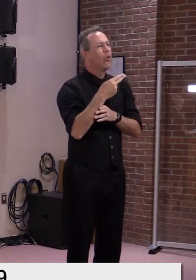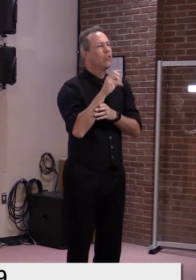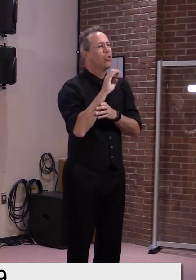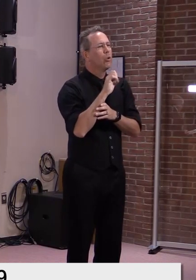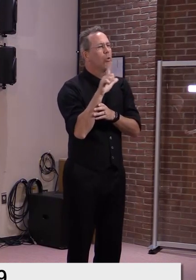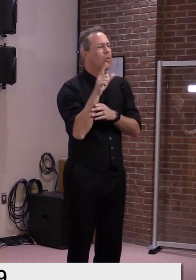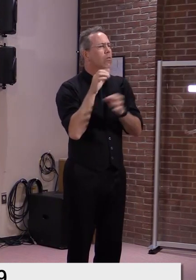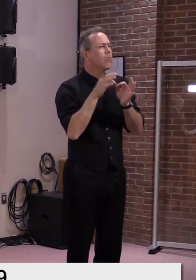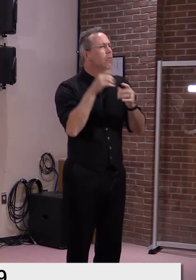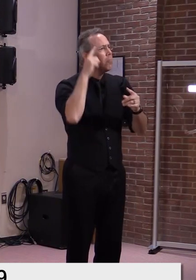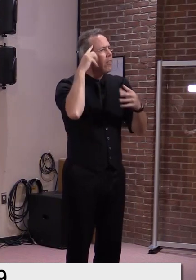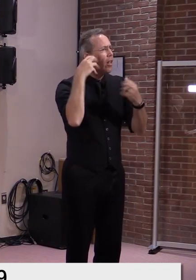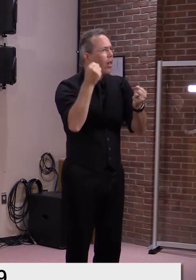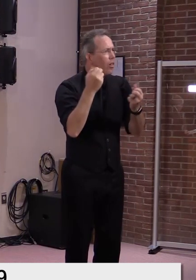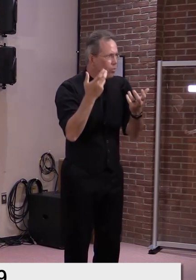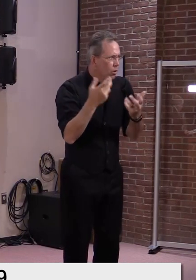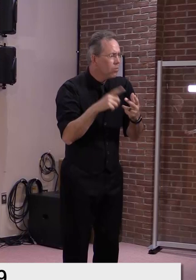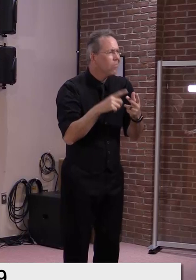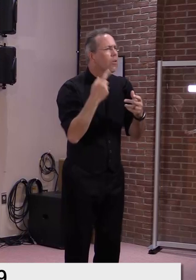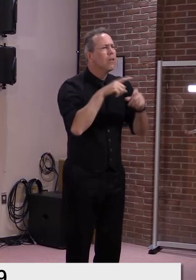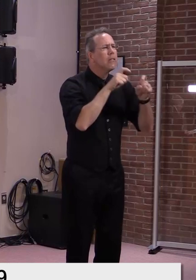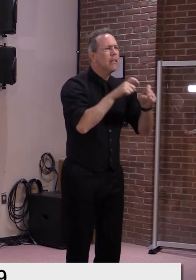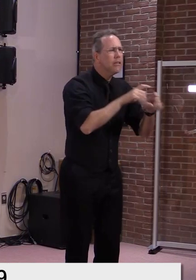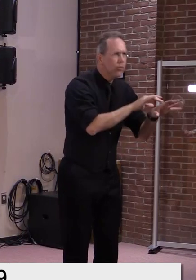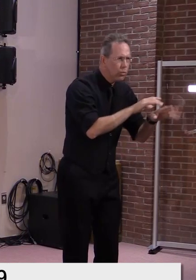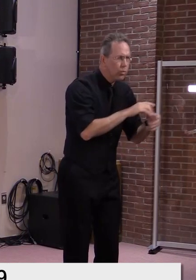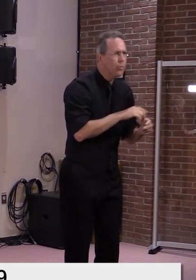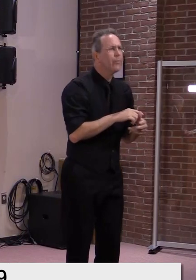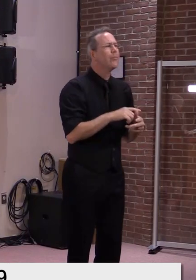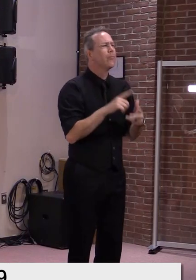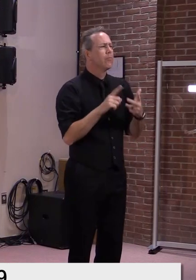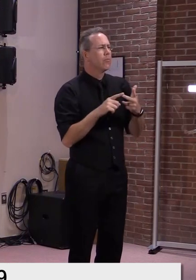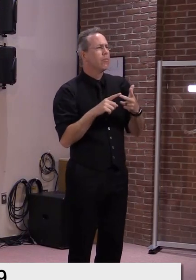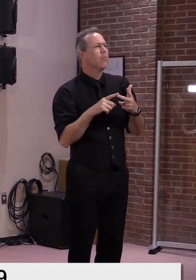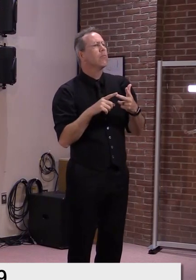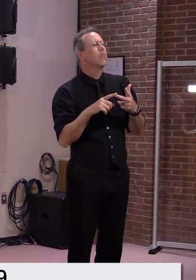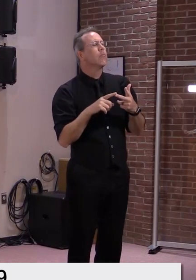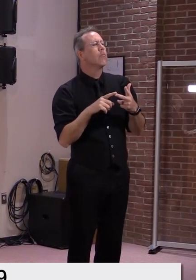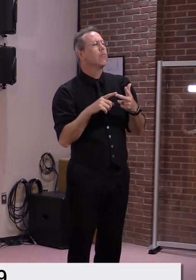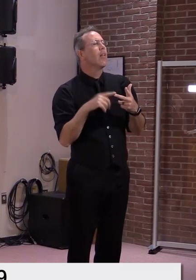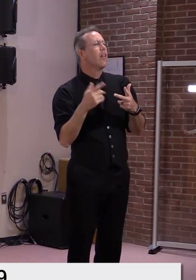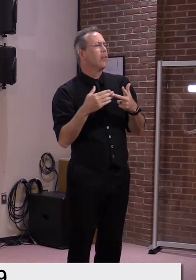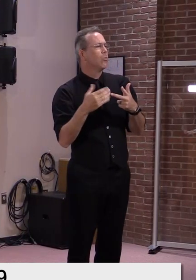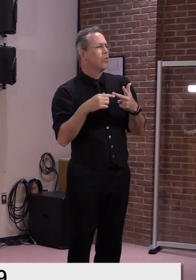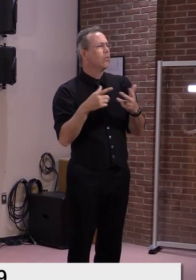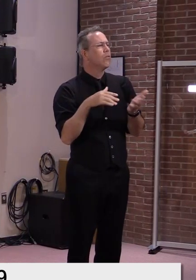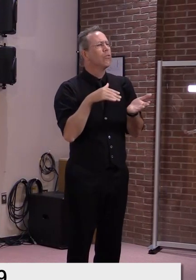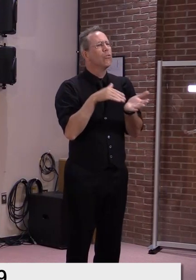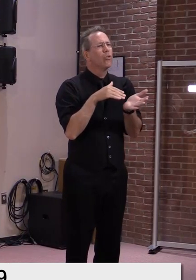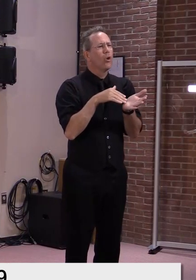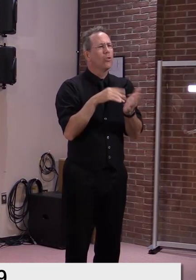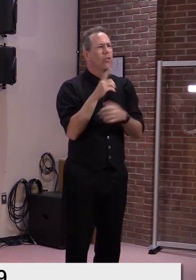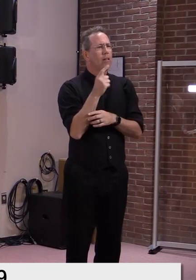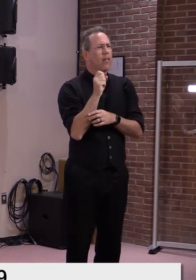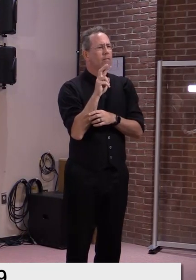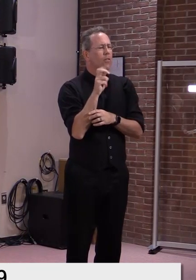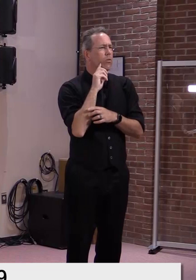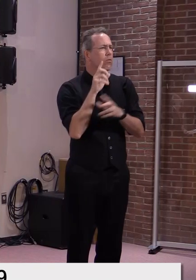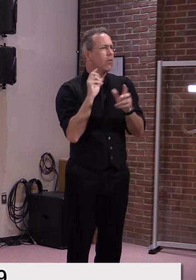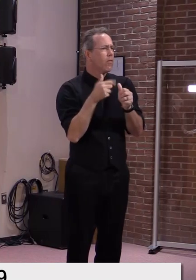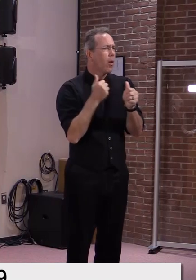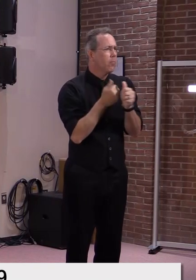that. And then Sarah Squirrel, Commissioner of the Department of Mental Health, will provide us with information